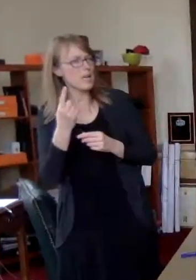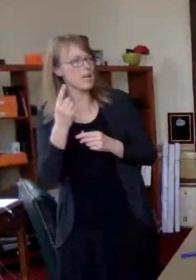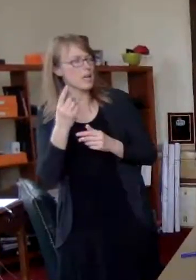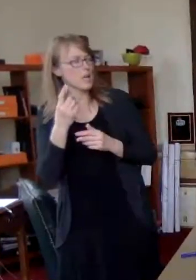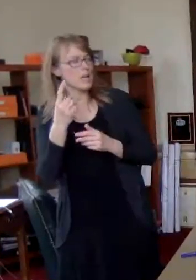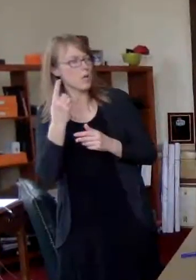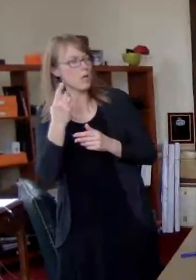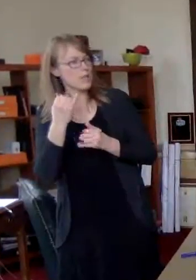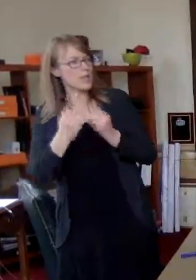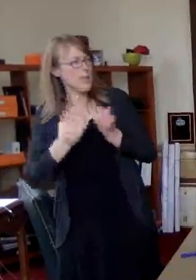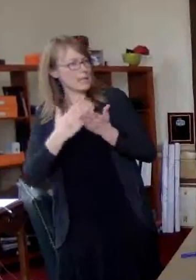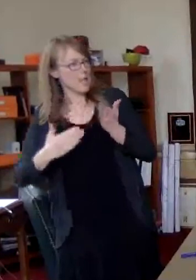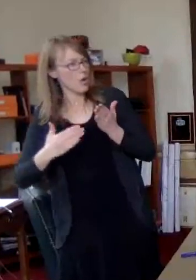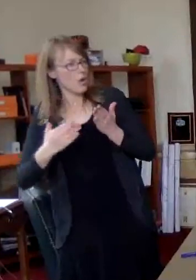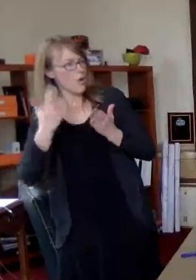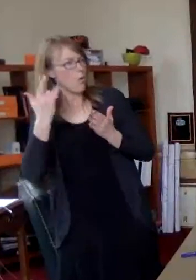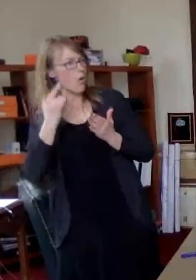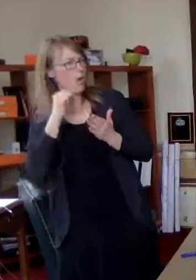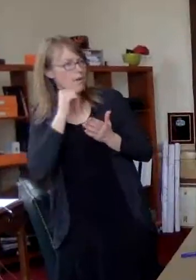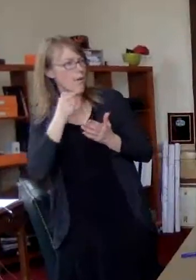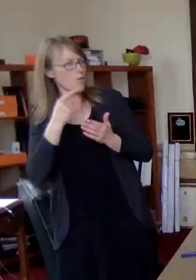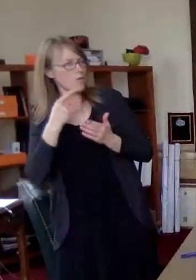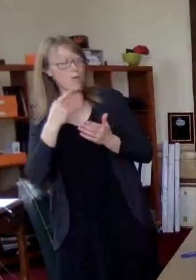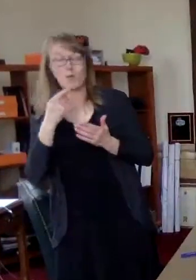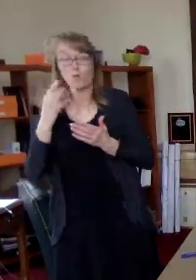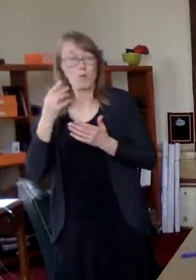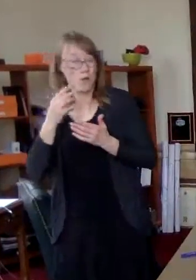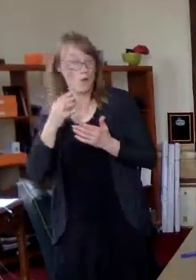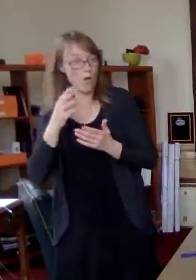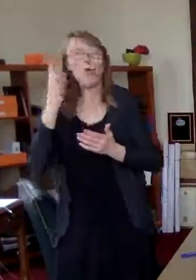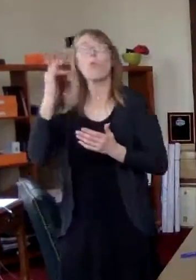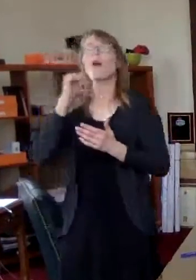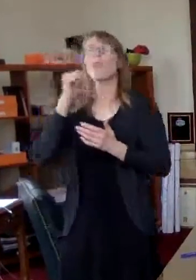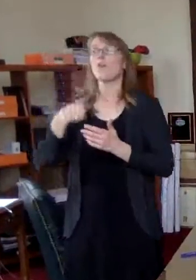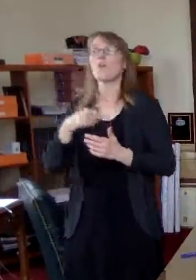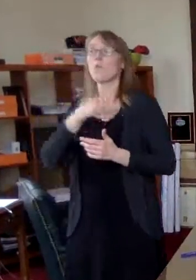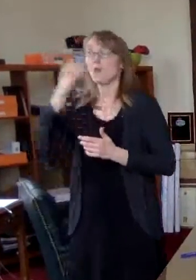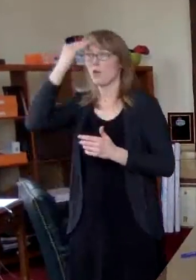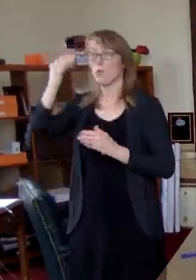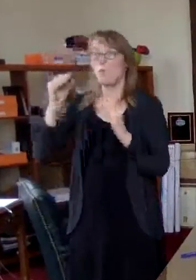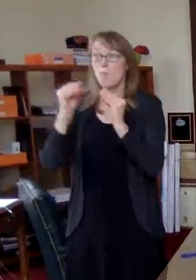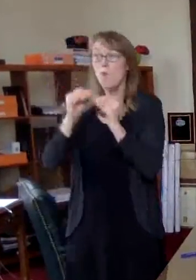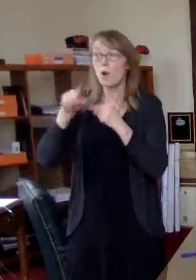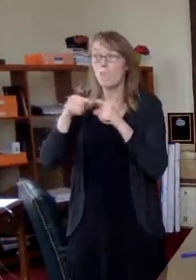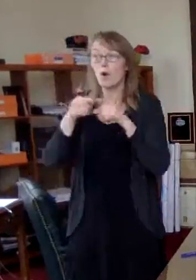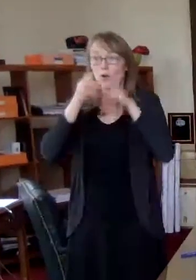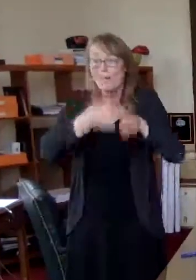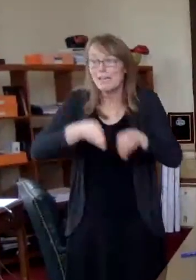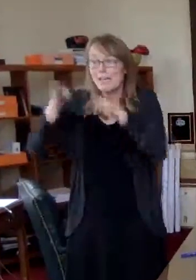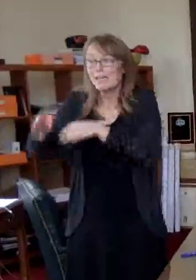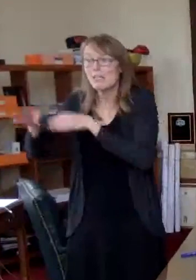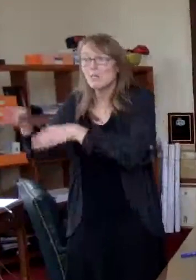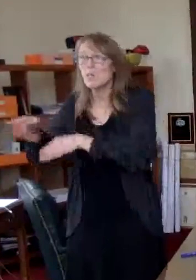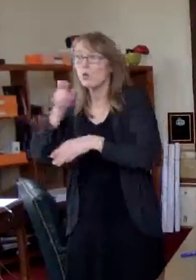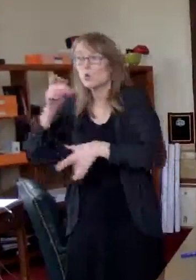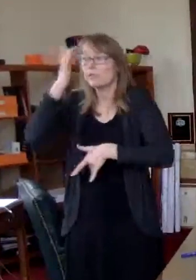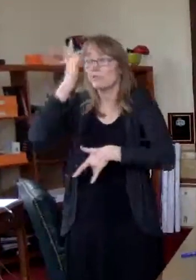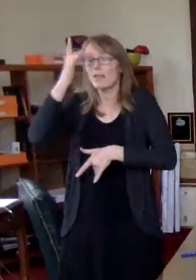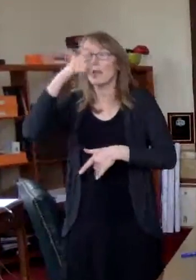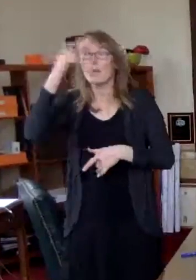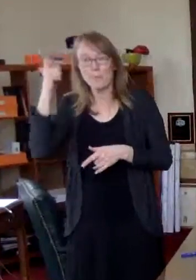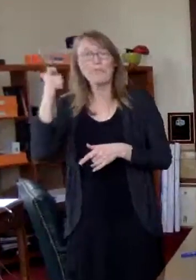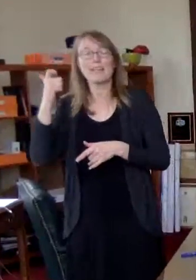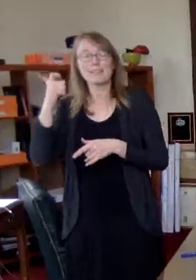we know more about? Why don't we know more? Thank you. Why don't we know more about the individuals? Because medical information is